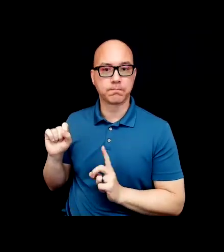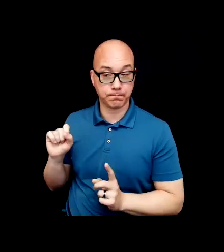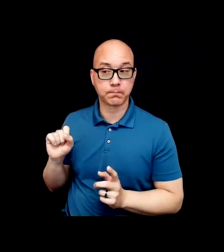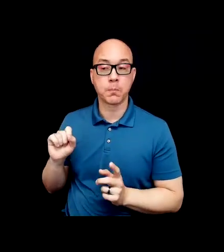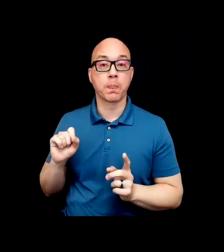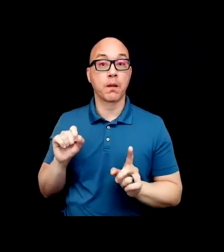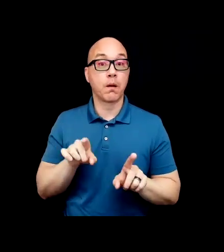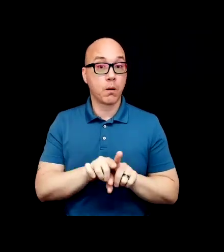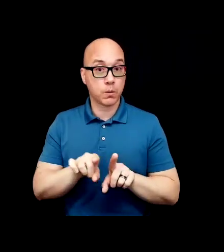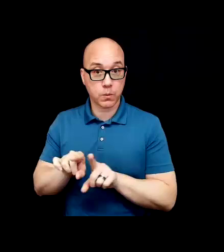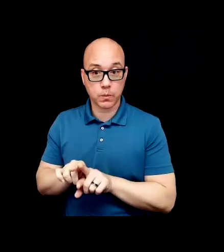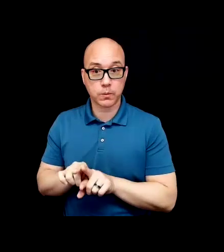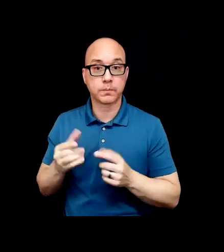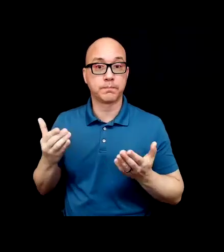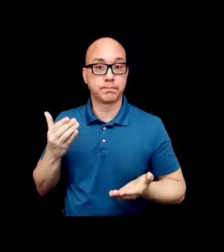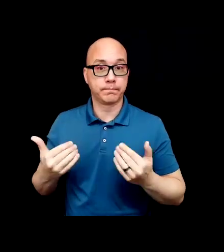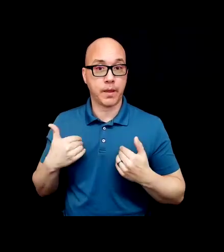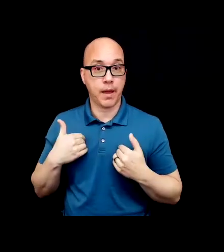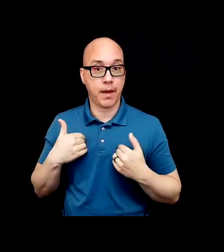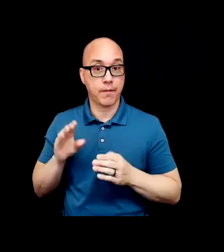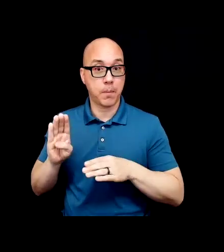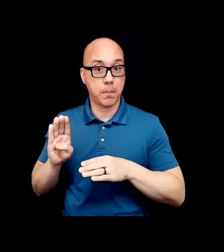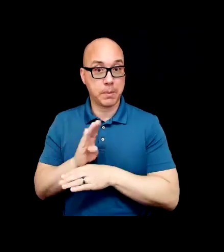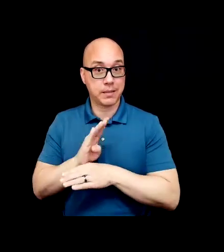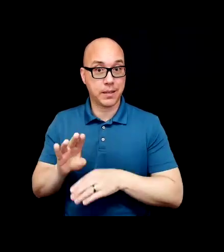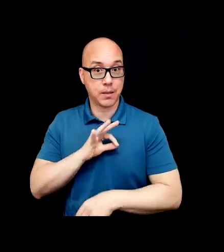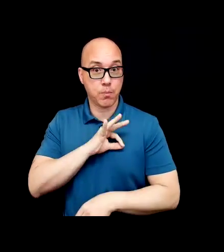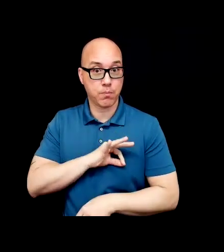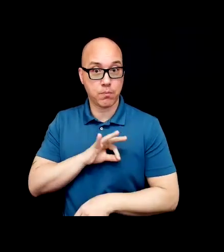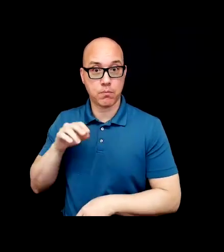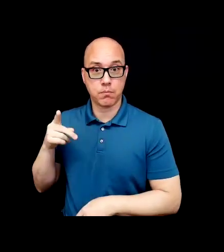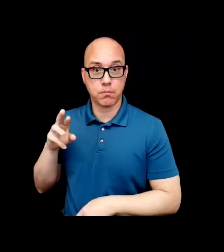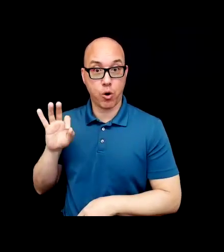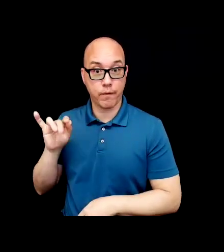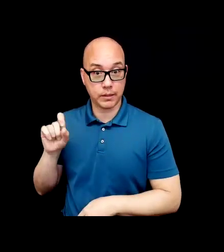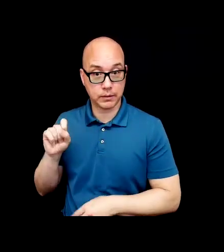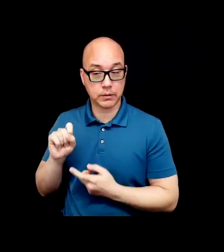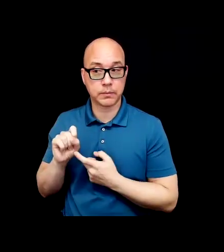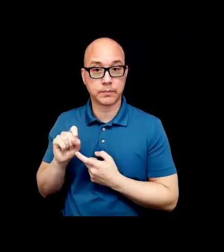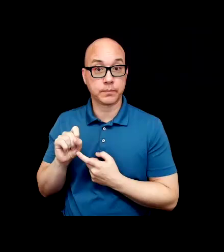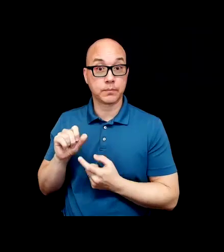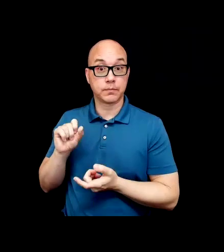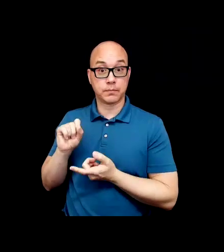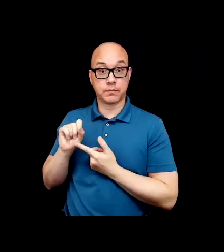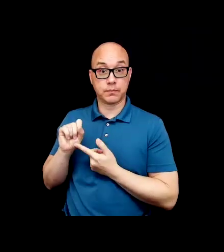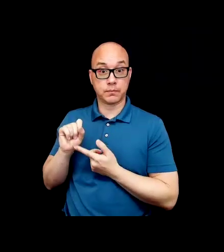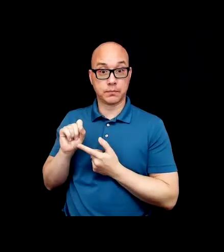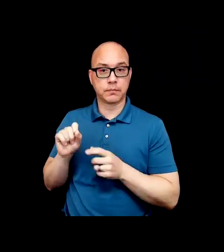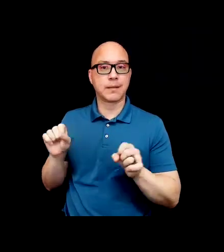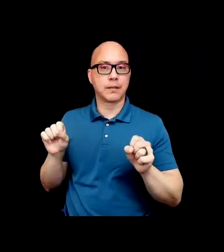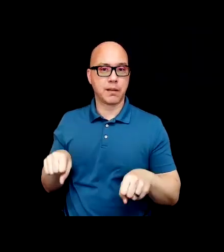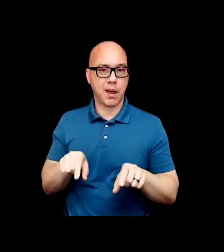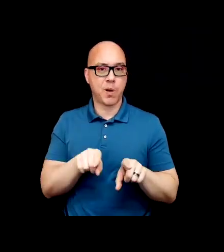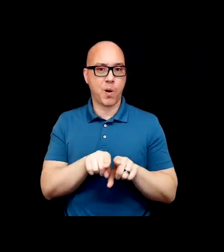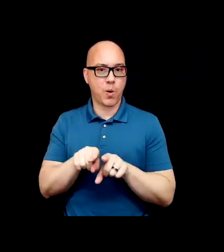that, there may also be profits that the business has, and those profits could also be